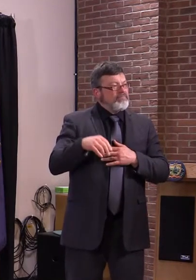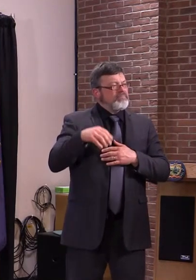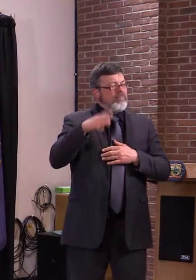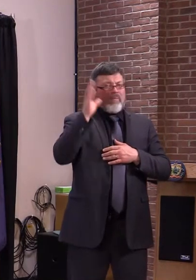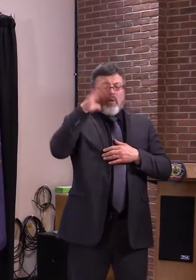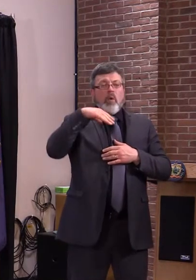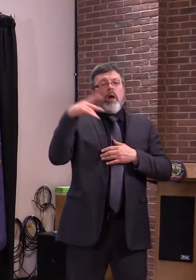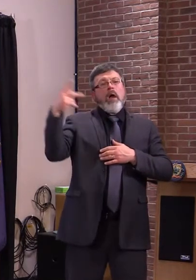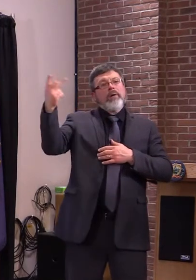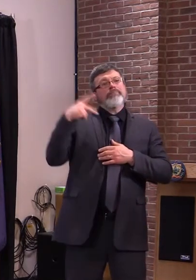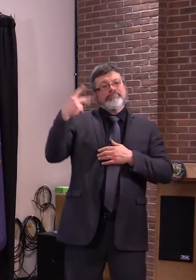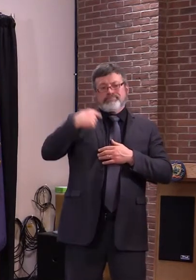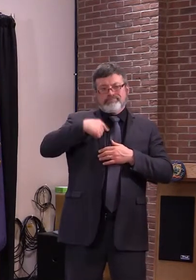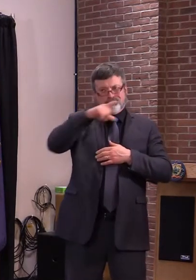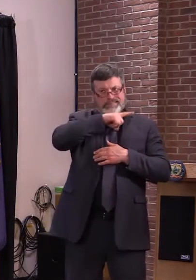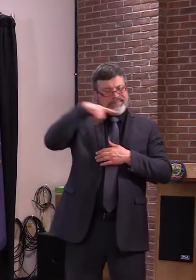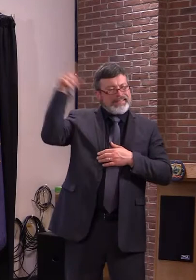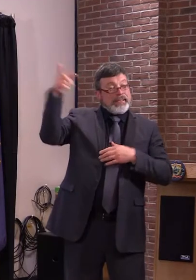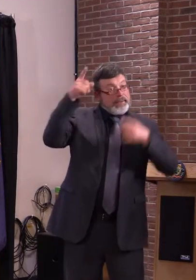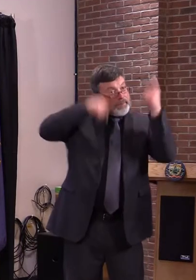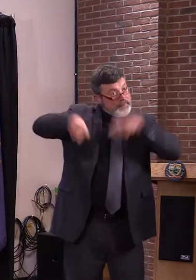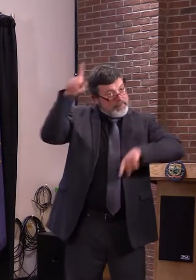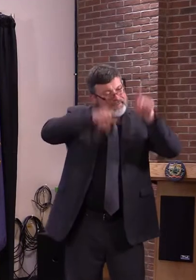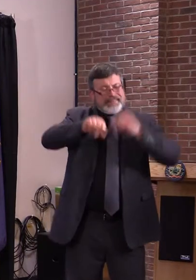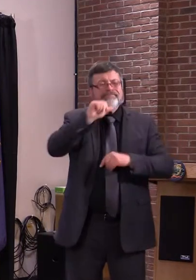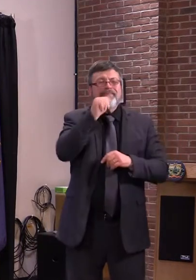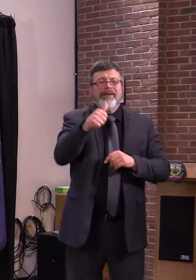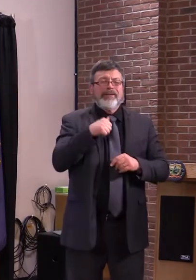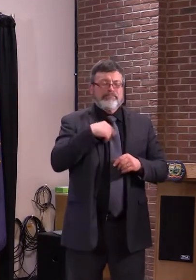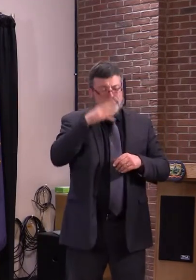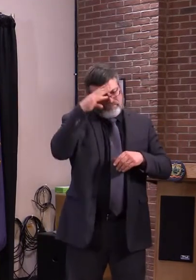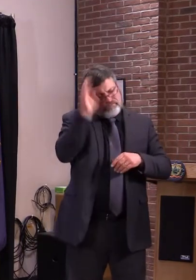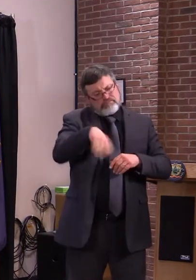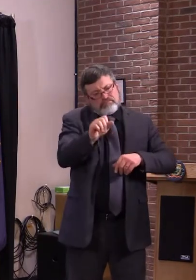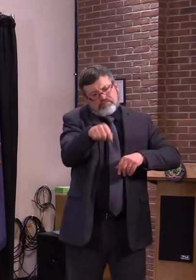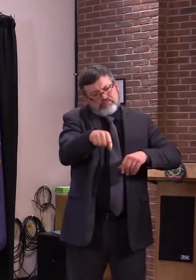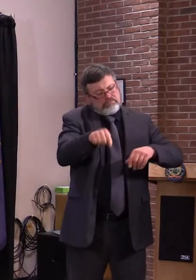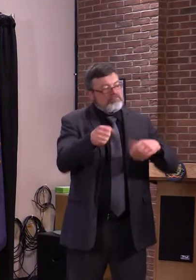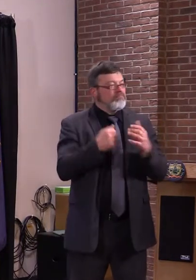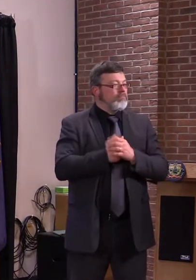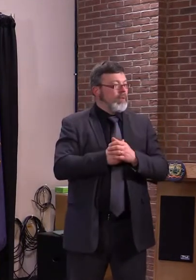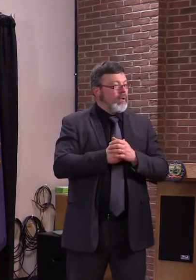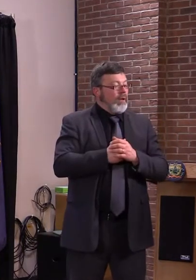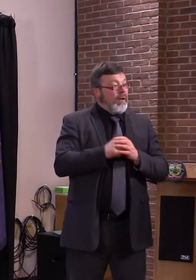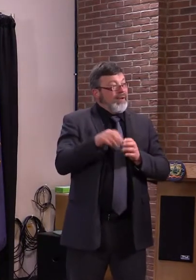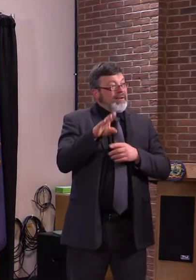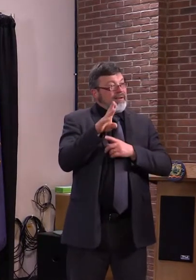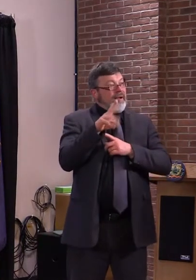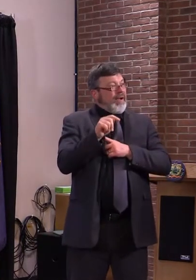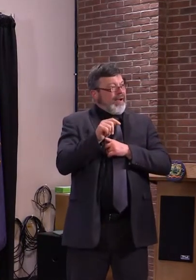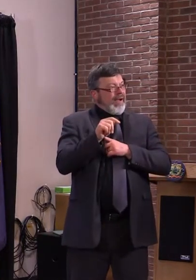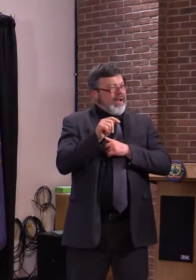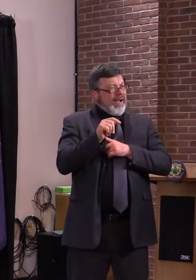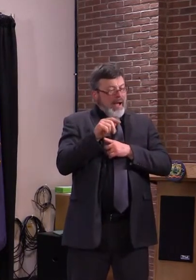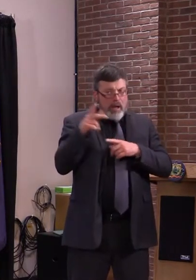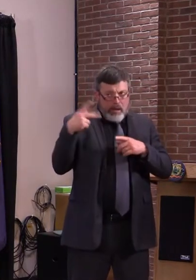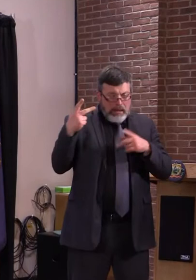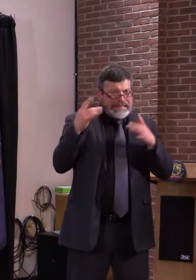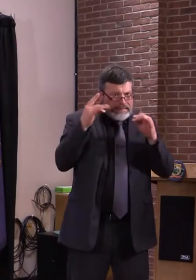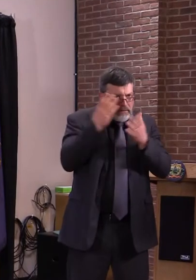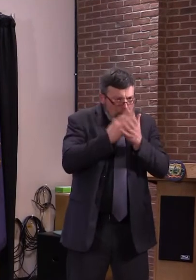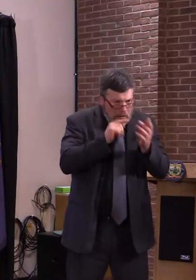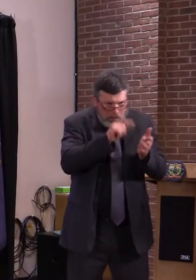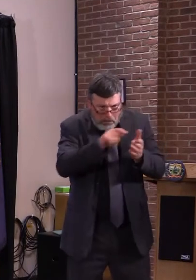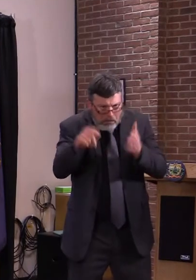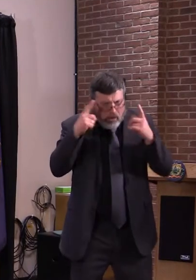Spending ARPA money in the BAA without having a roadmap sets us up to miss out on an important opportunity when